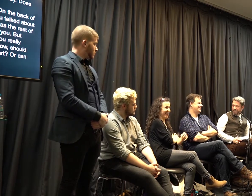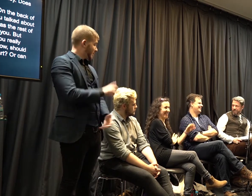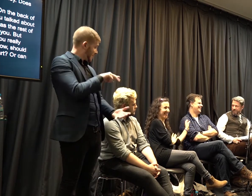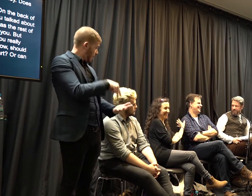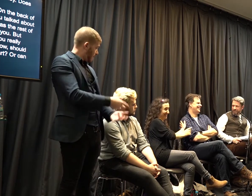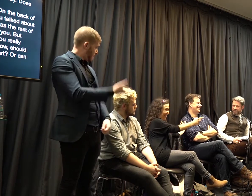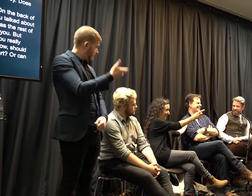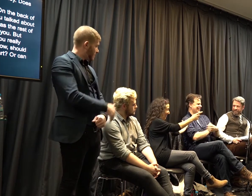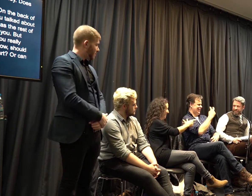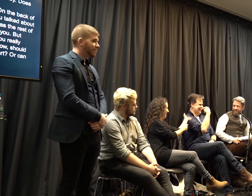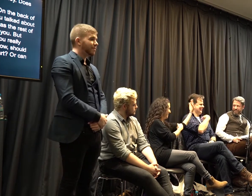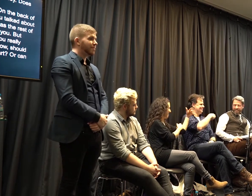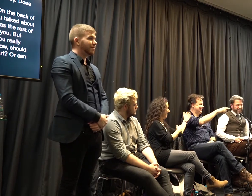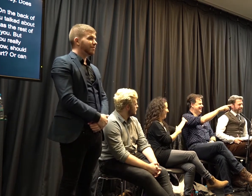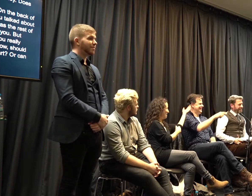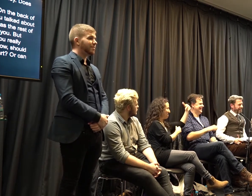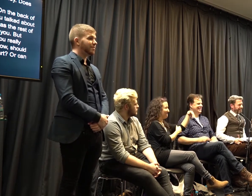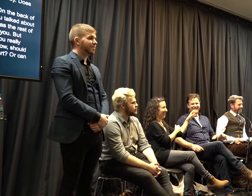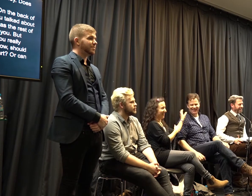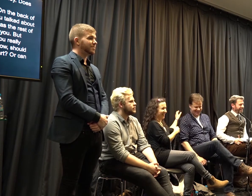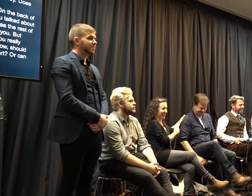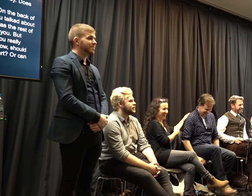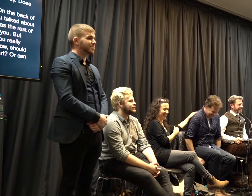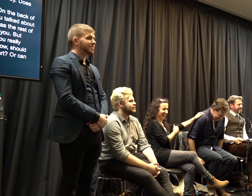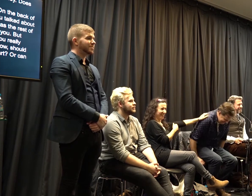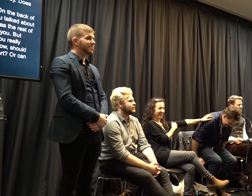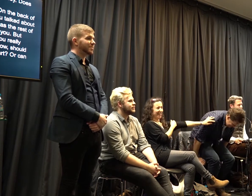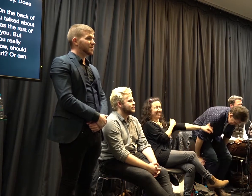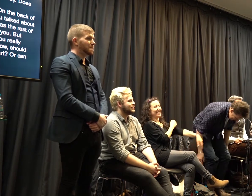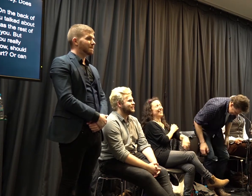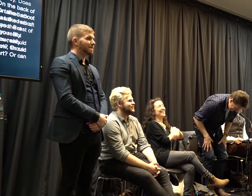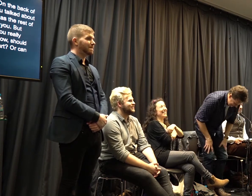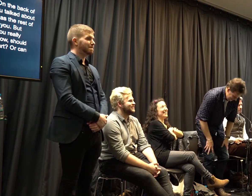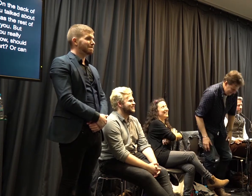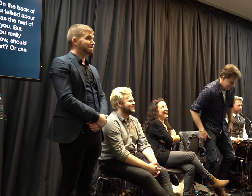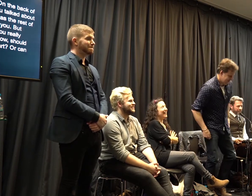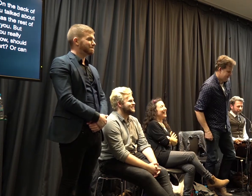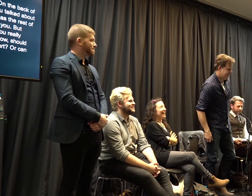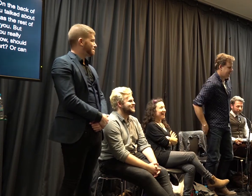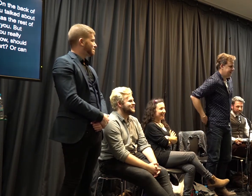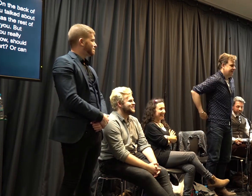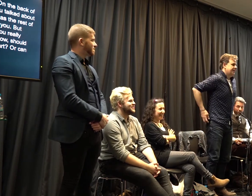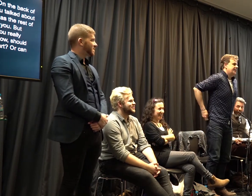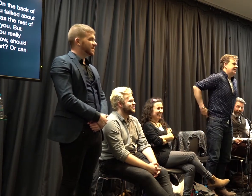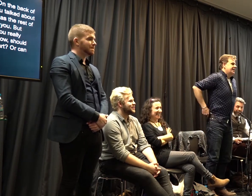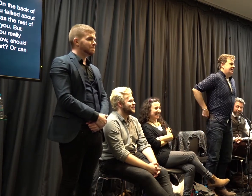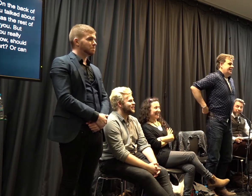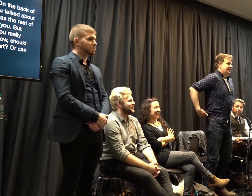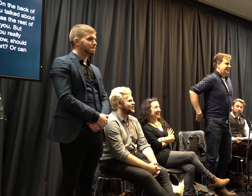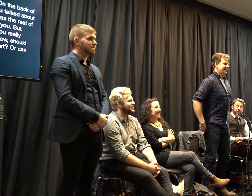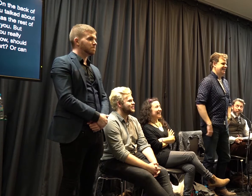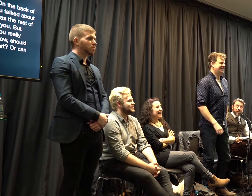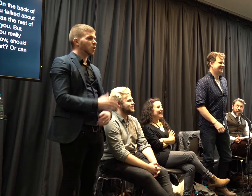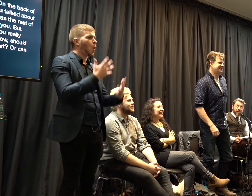Stand up. Darren was saying, staring at me, see me. The audience normally heckle